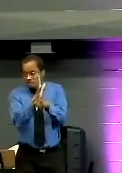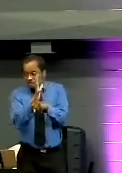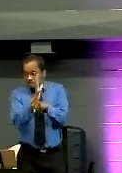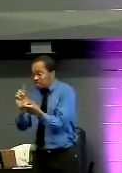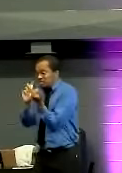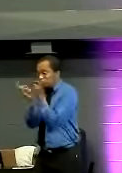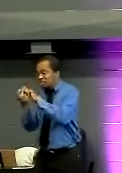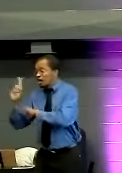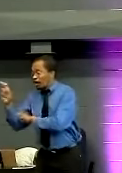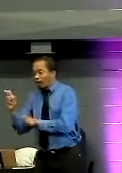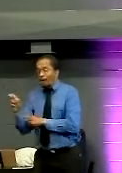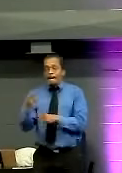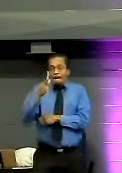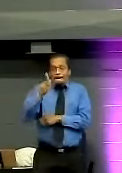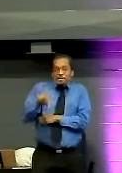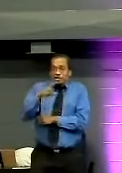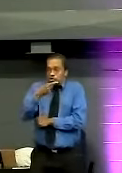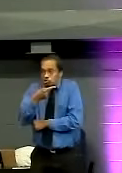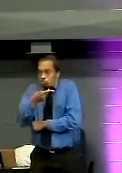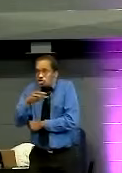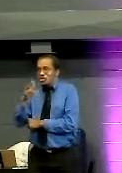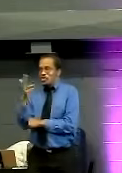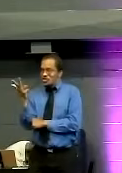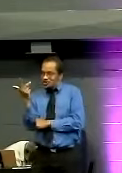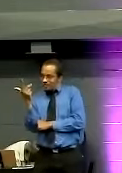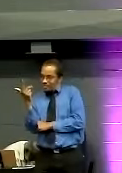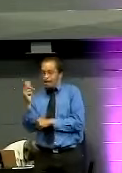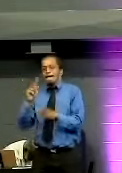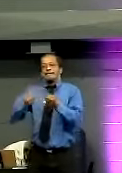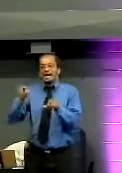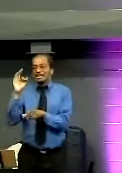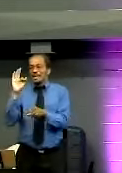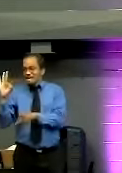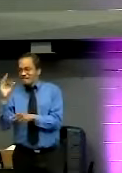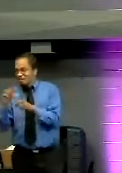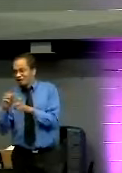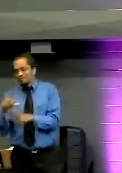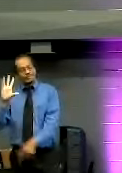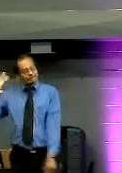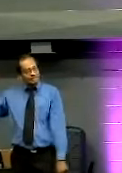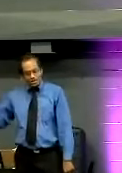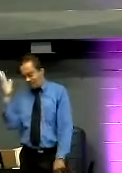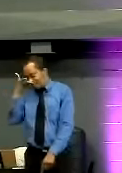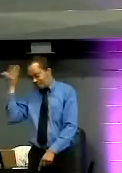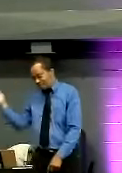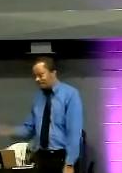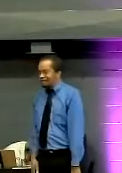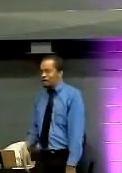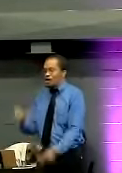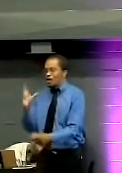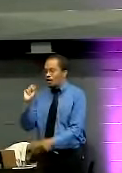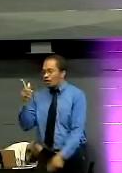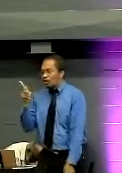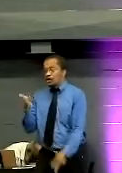right? You PG-13 with all the other ones, but that F word will make it R. Okay, y'all still not with me. Okay, gotcha. But that word is not